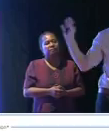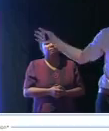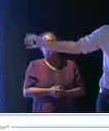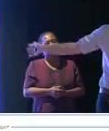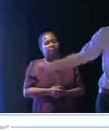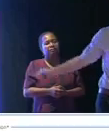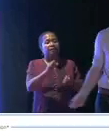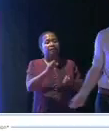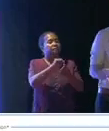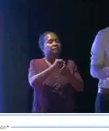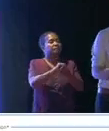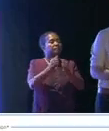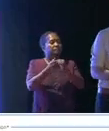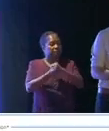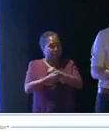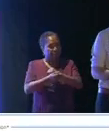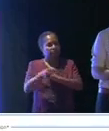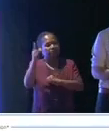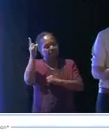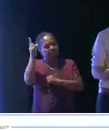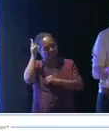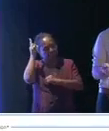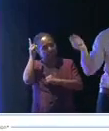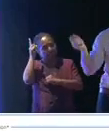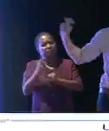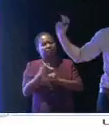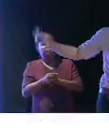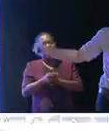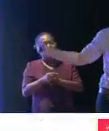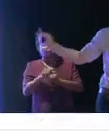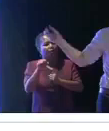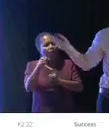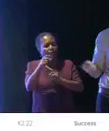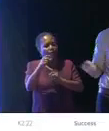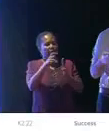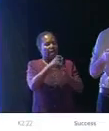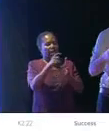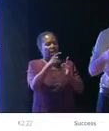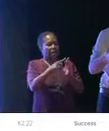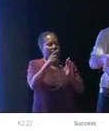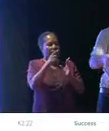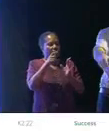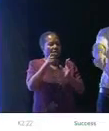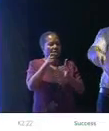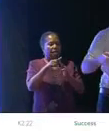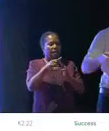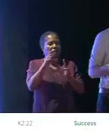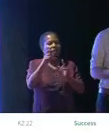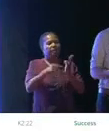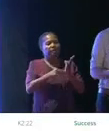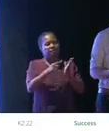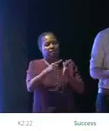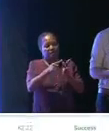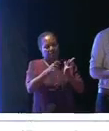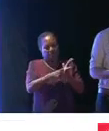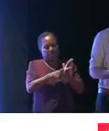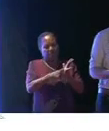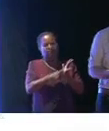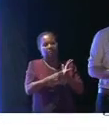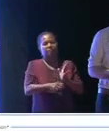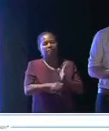it's a company director should register the account. So put in your first name, last name. Whoops, skipped ahead.